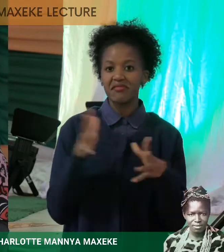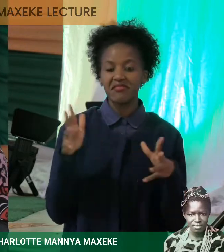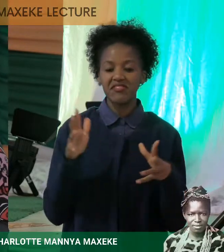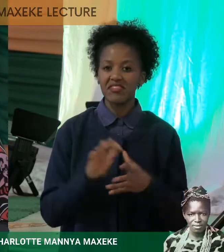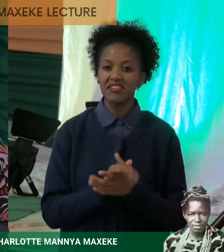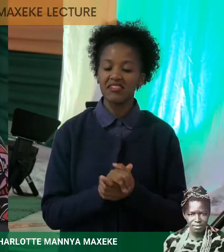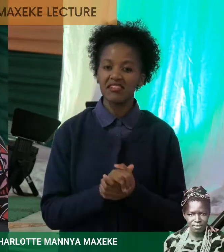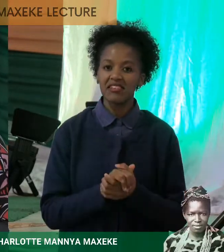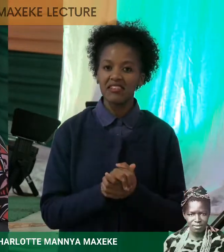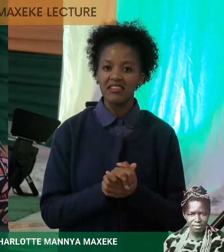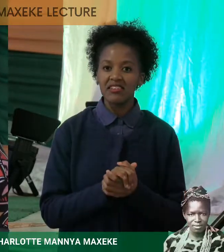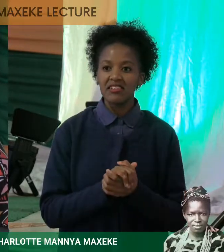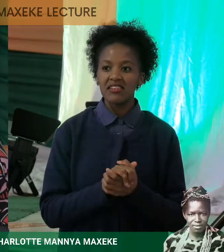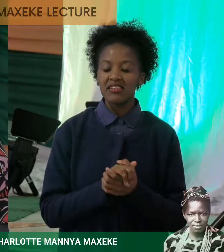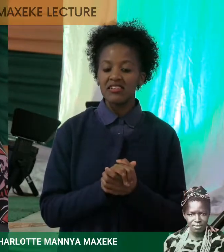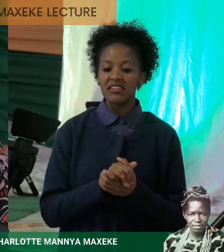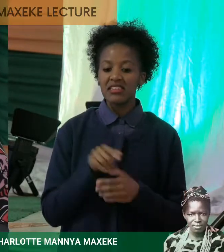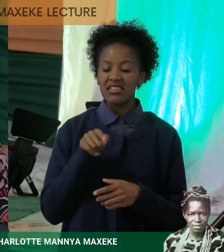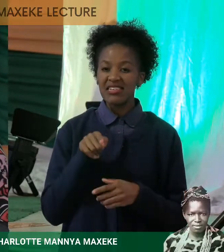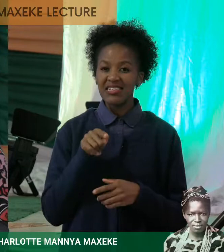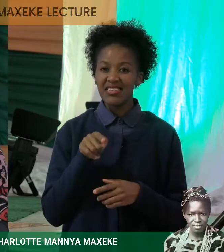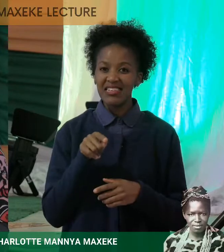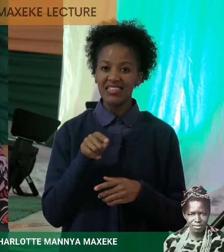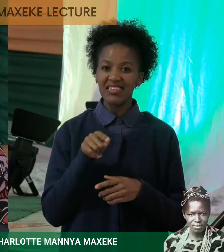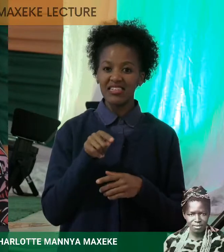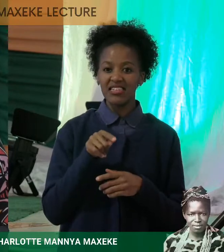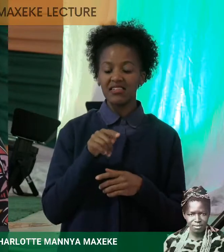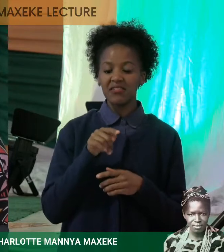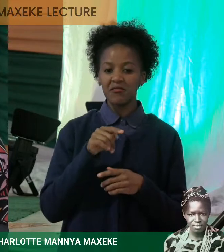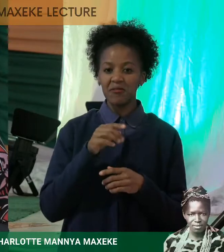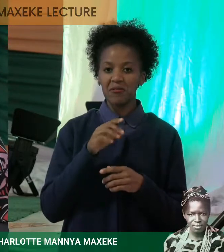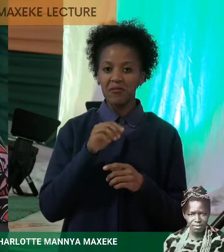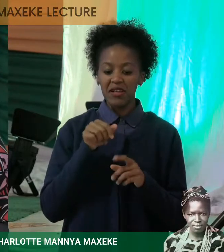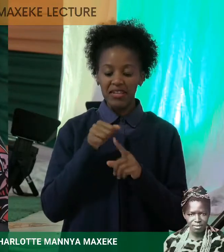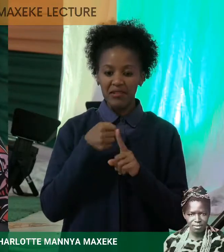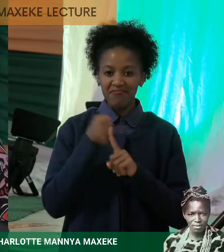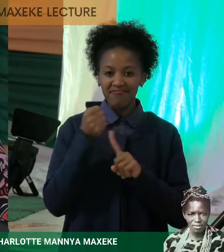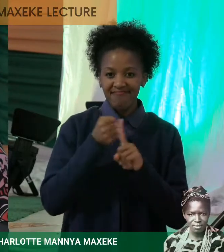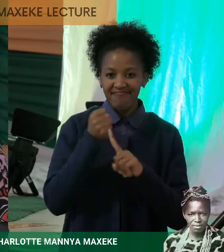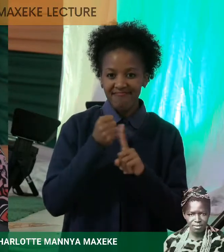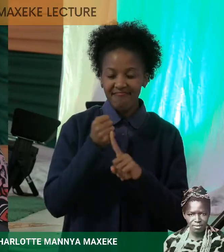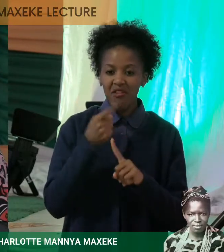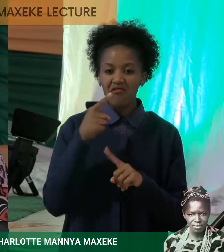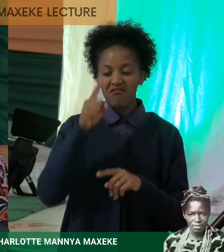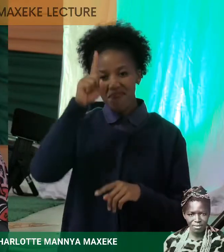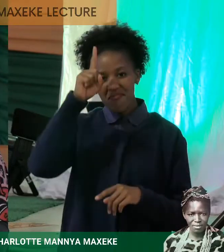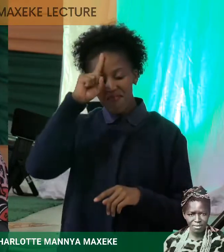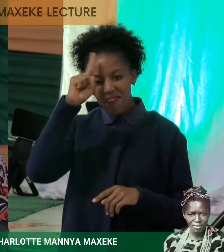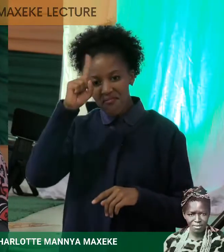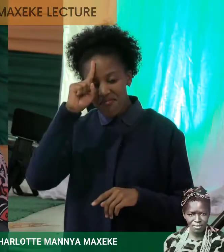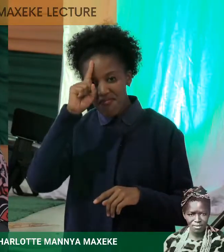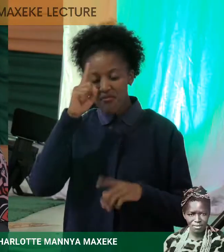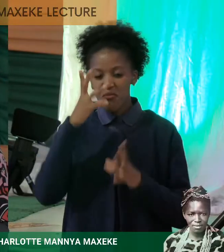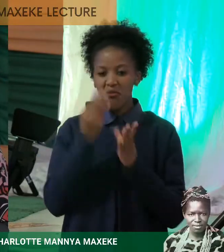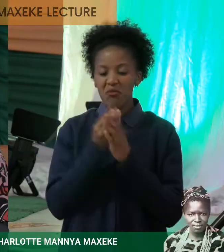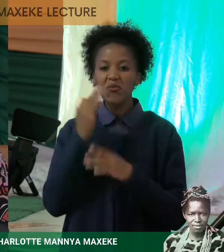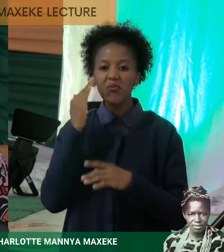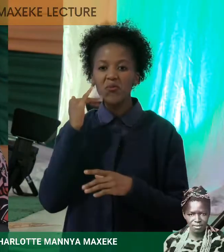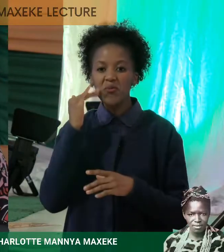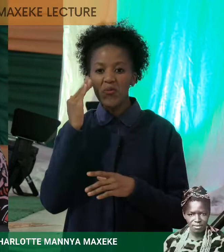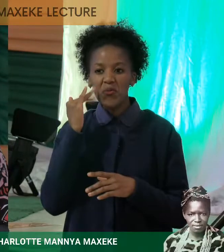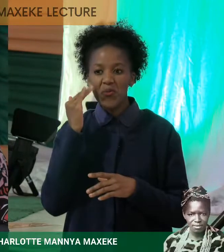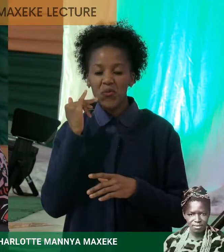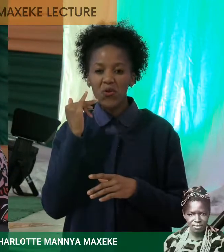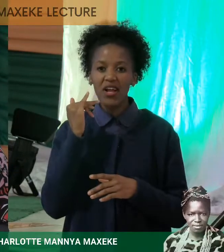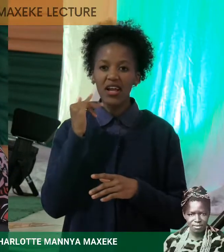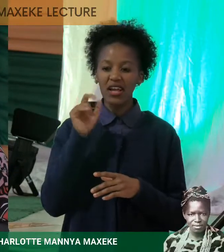maxesha owing to the staying power of patriarchy in both the black society and the privileged white